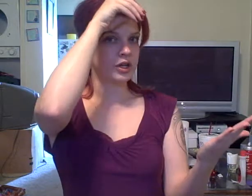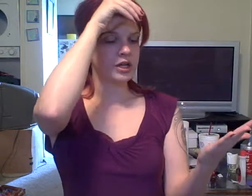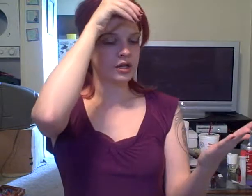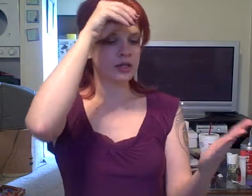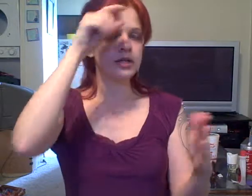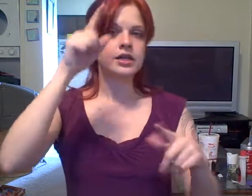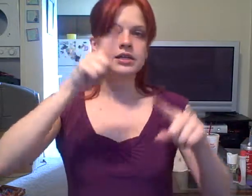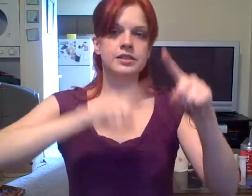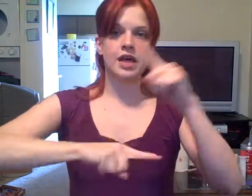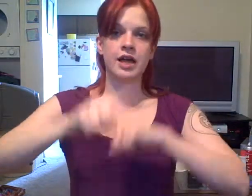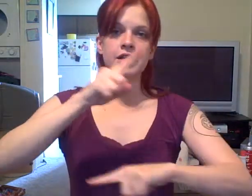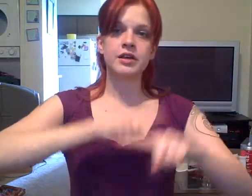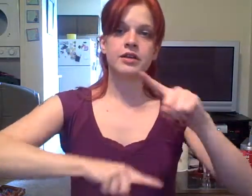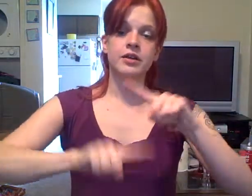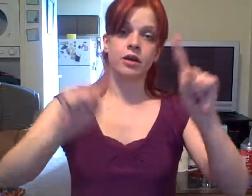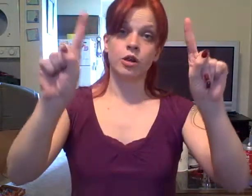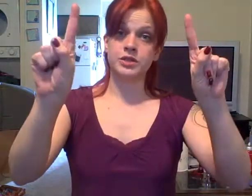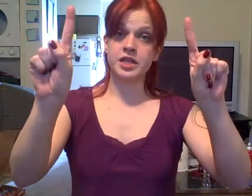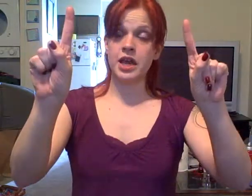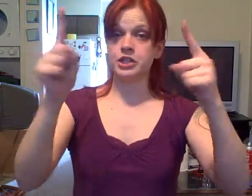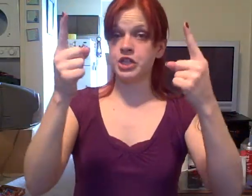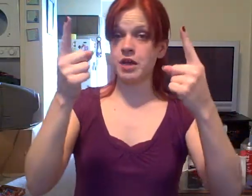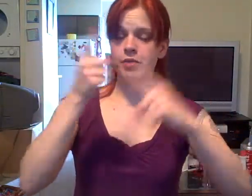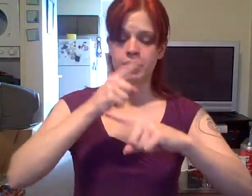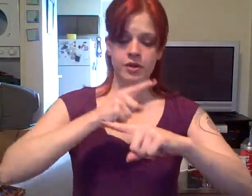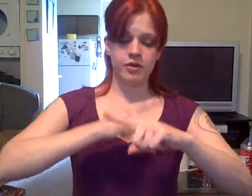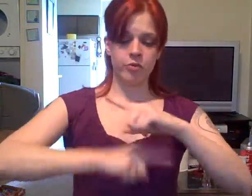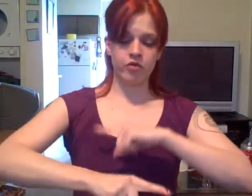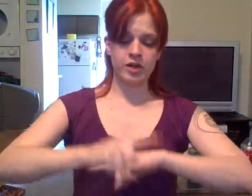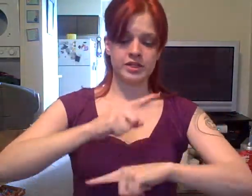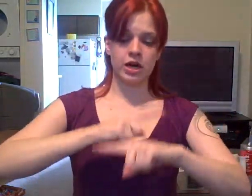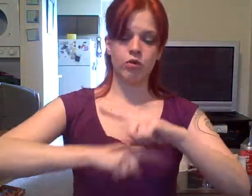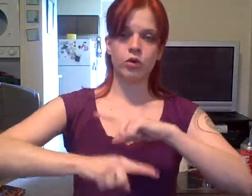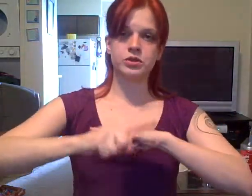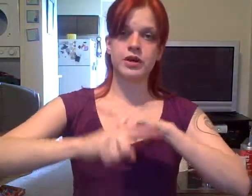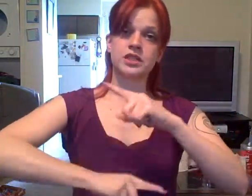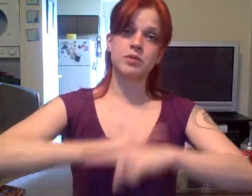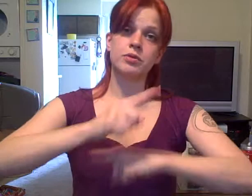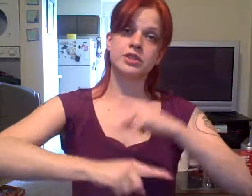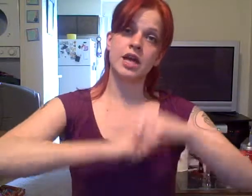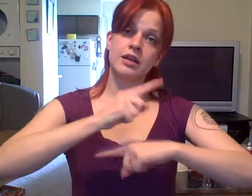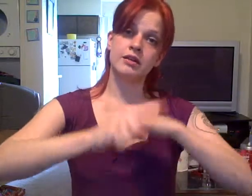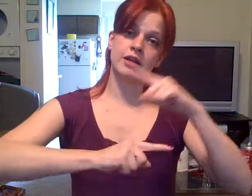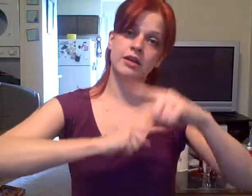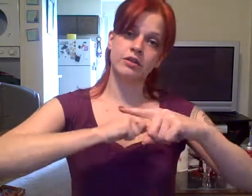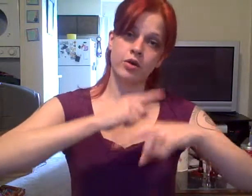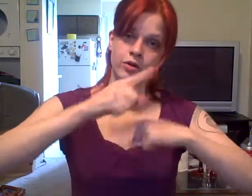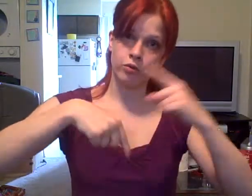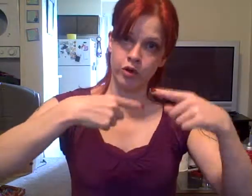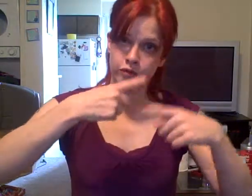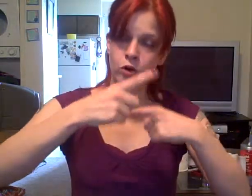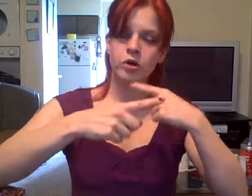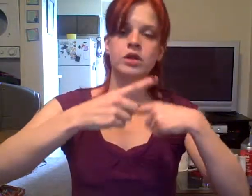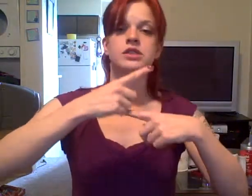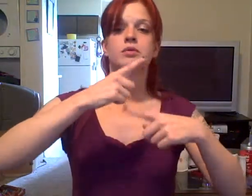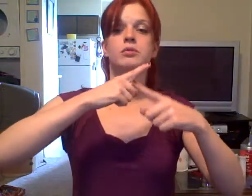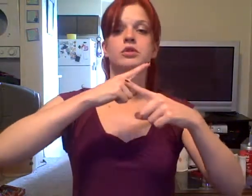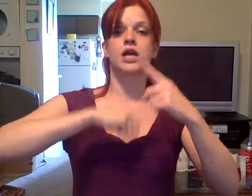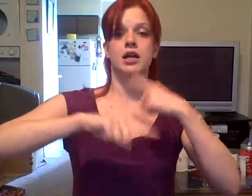learning sign. Closed D, hand shape. The movement is that it rolls around. Some people sign it rolling forward, and some people sign it